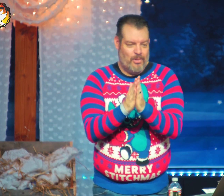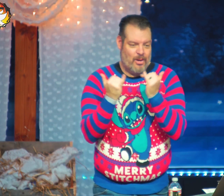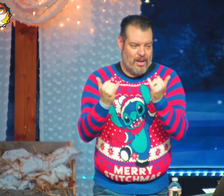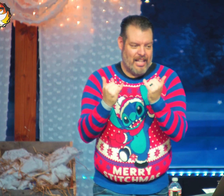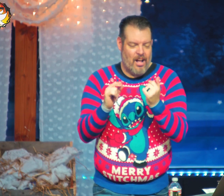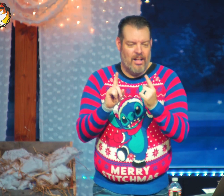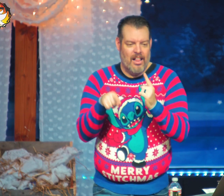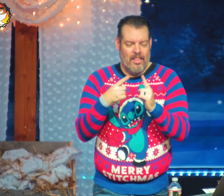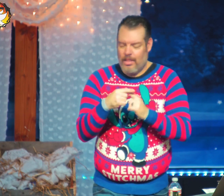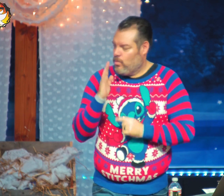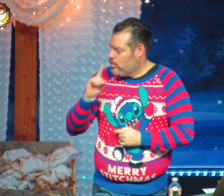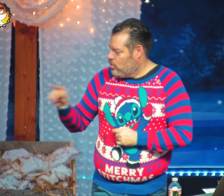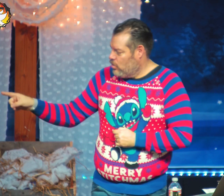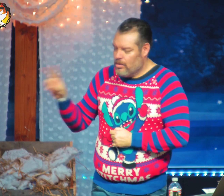And next week we'll focus on